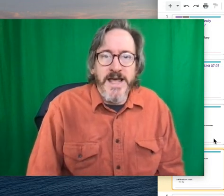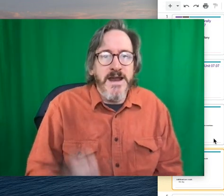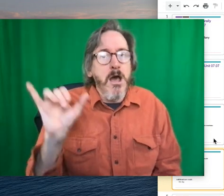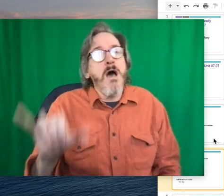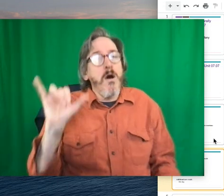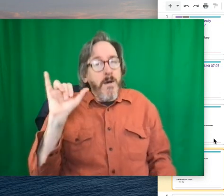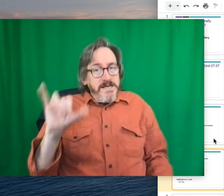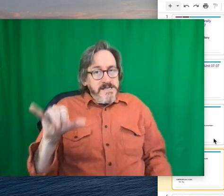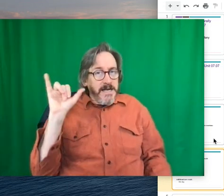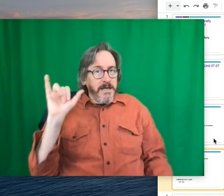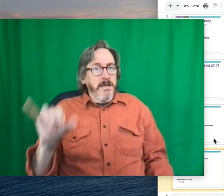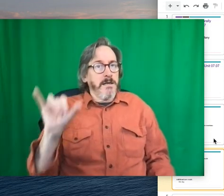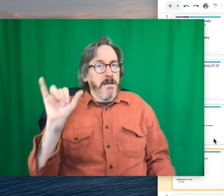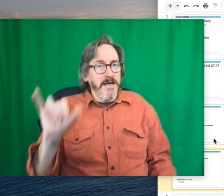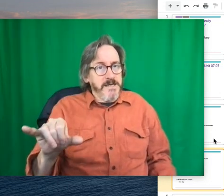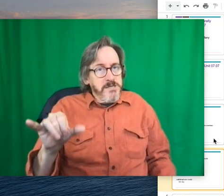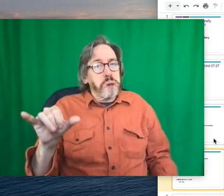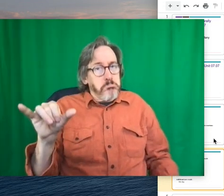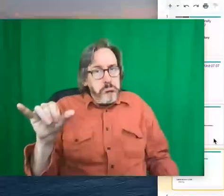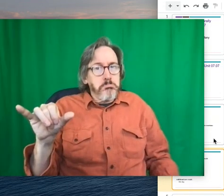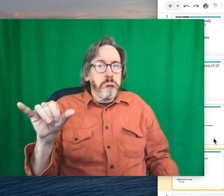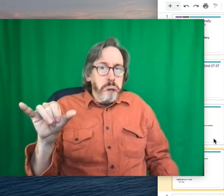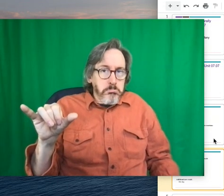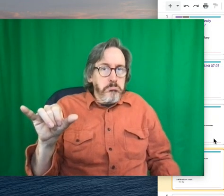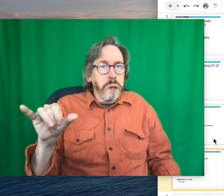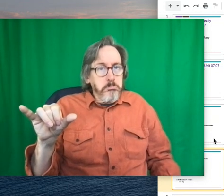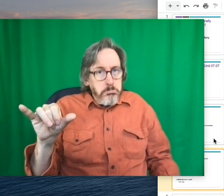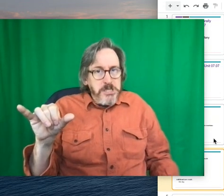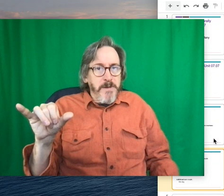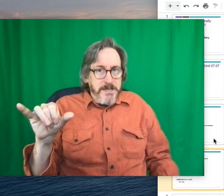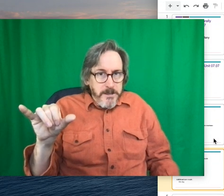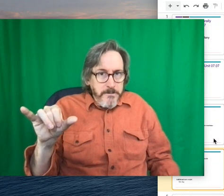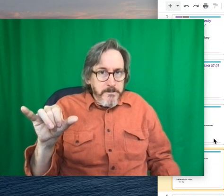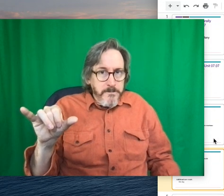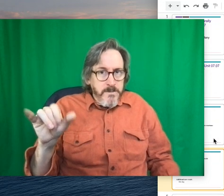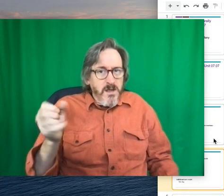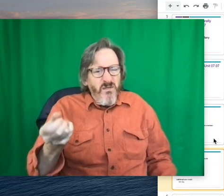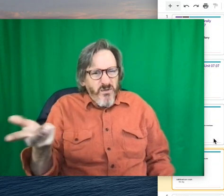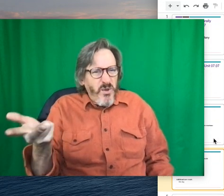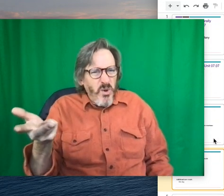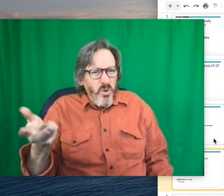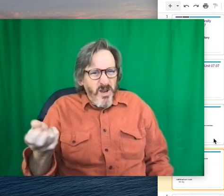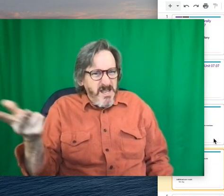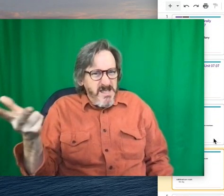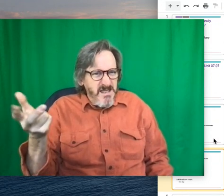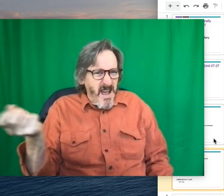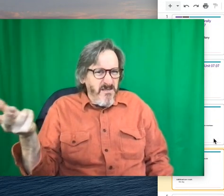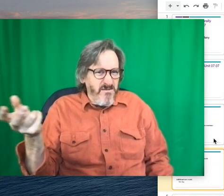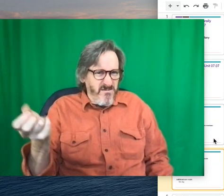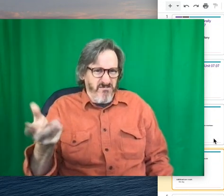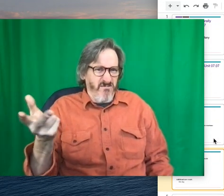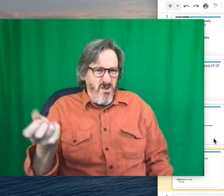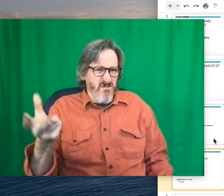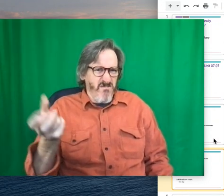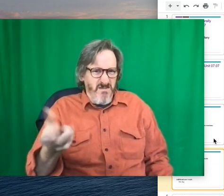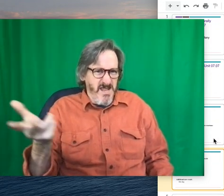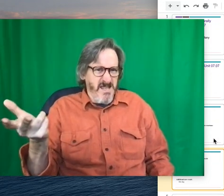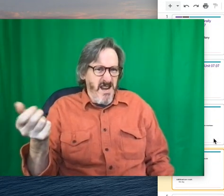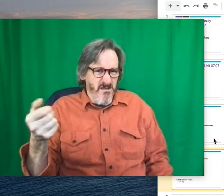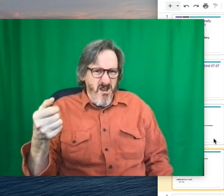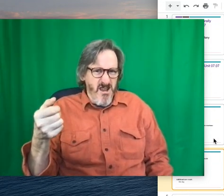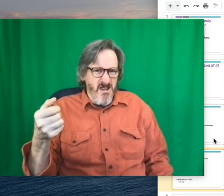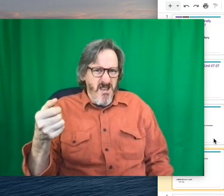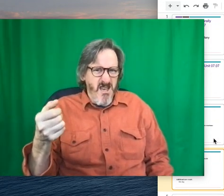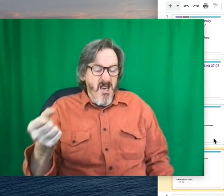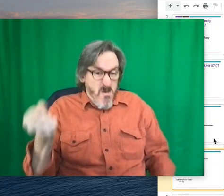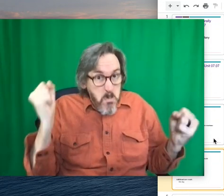So again, oh, I see is expected. Few is not, oh, less than